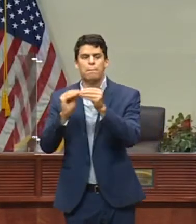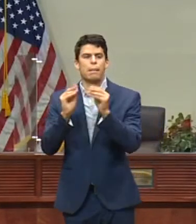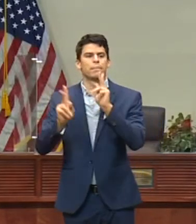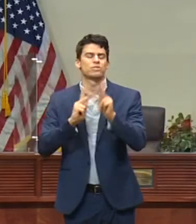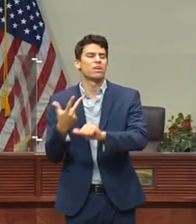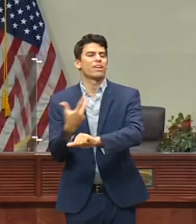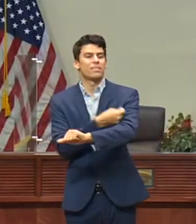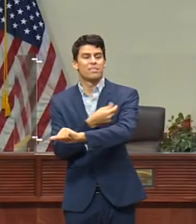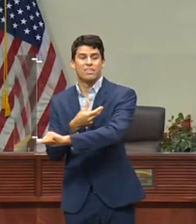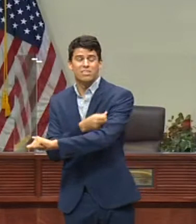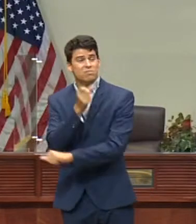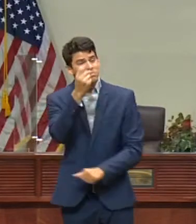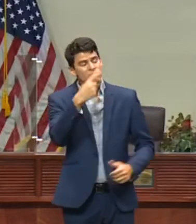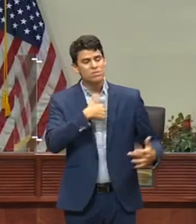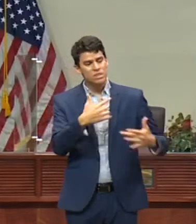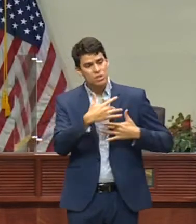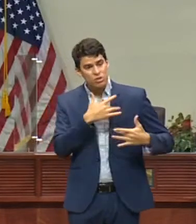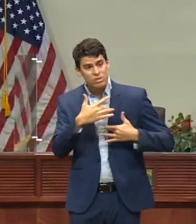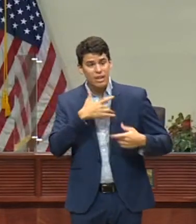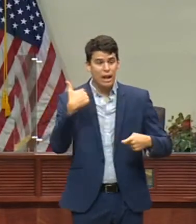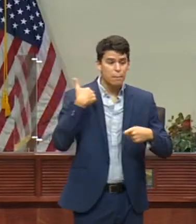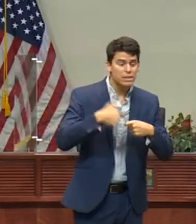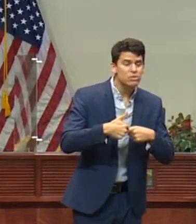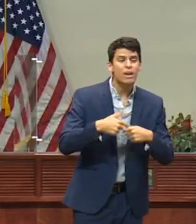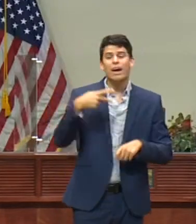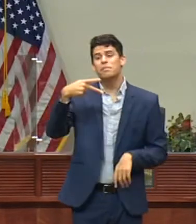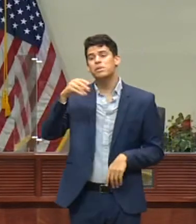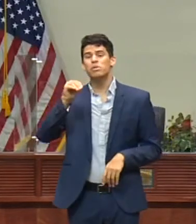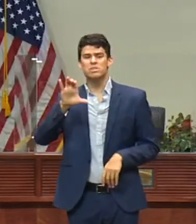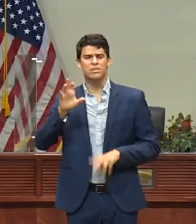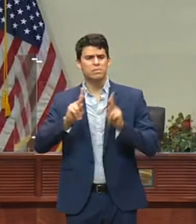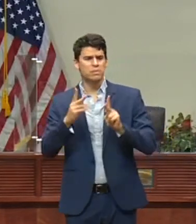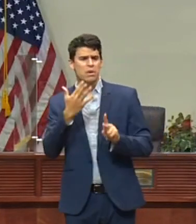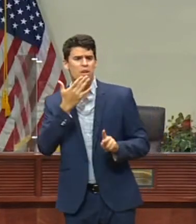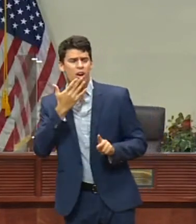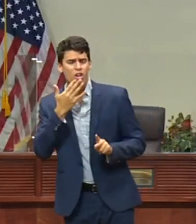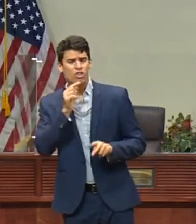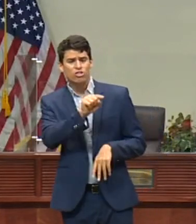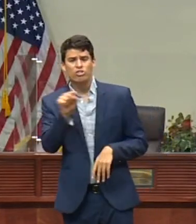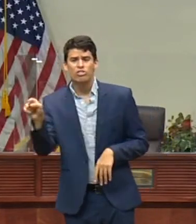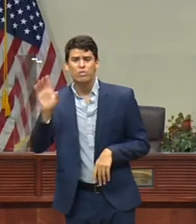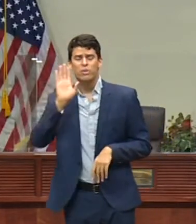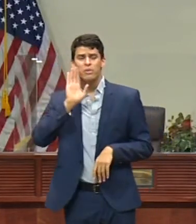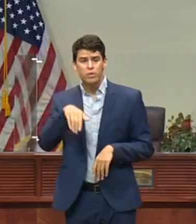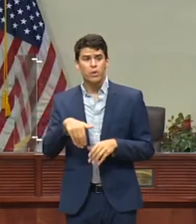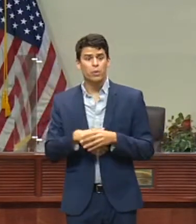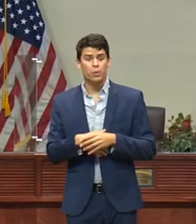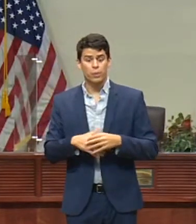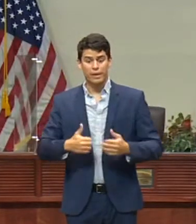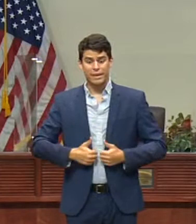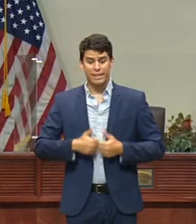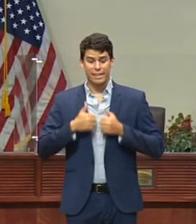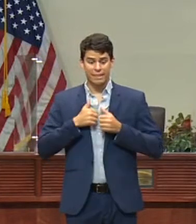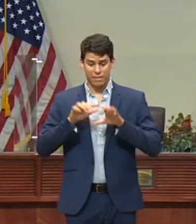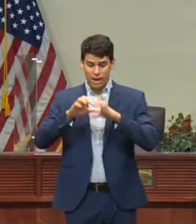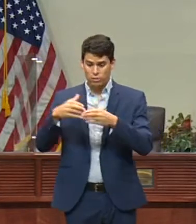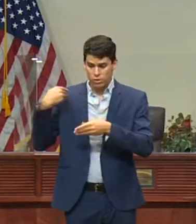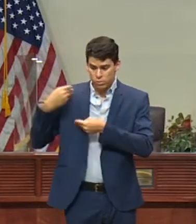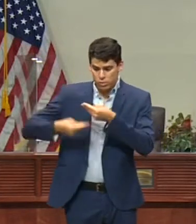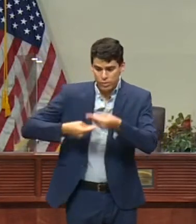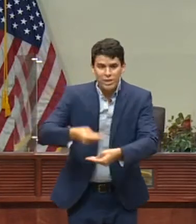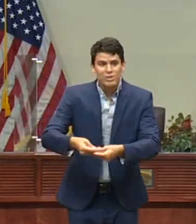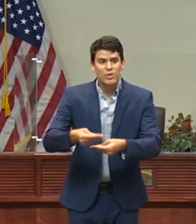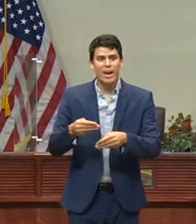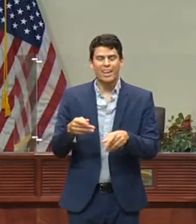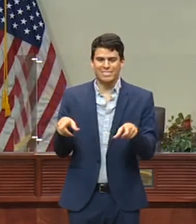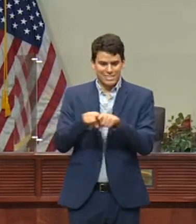personas latinas y la gente de color que vivimos en multi-generational homes, donde tenemos varias generaciones en